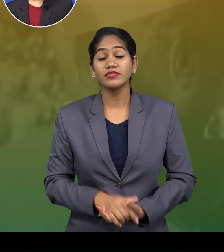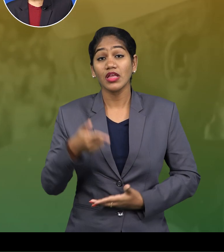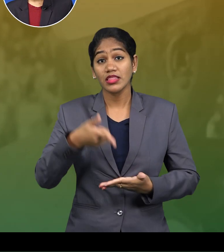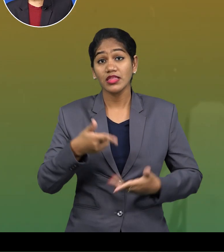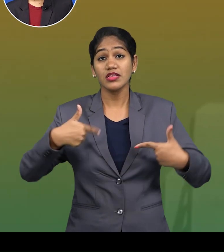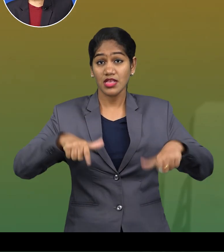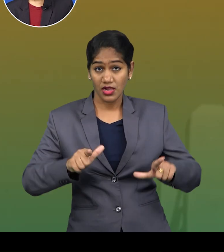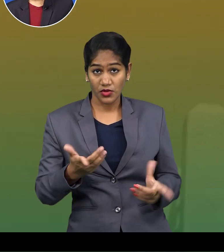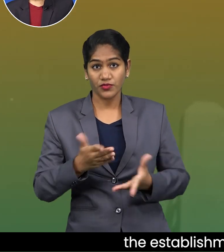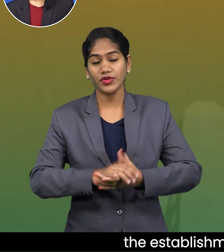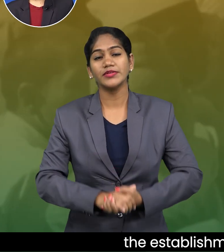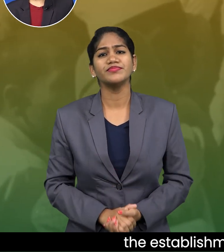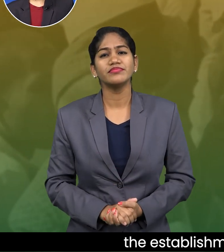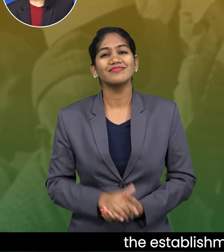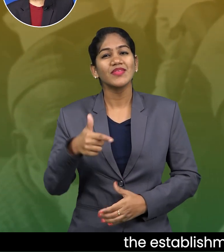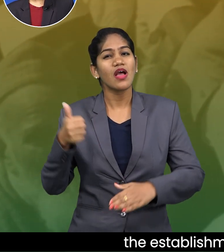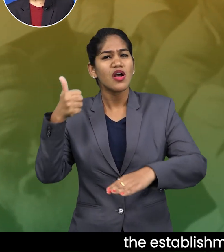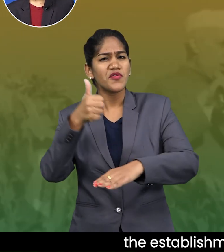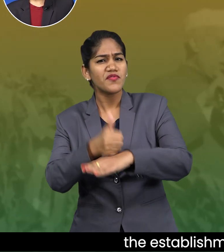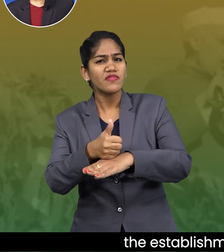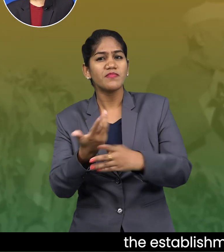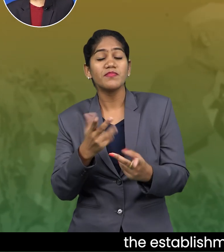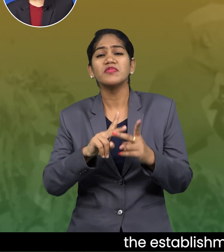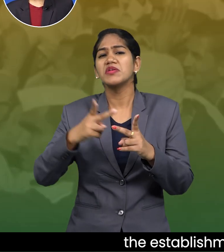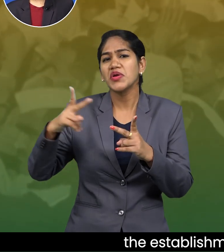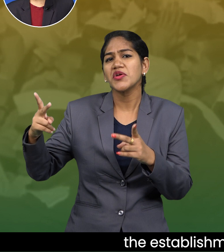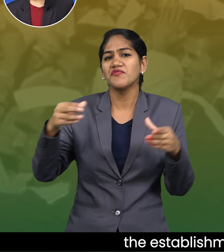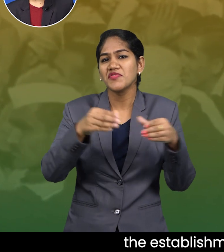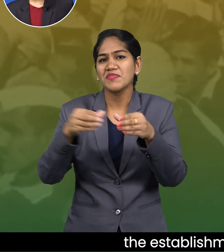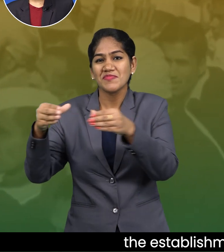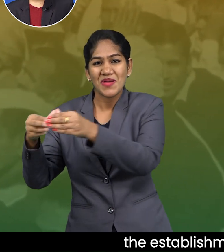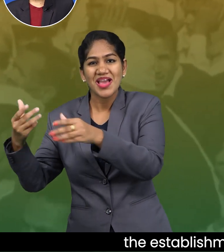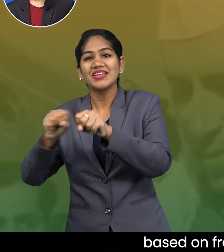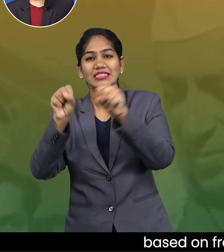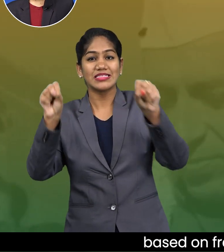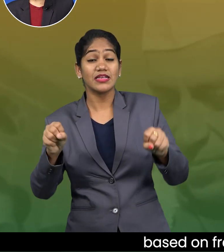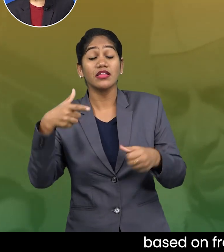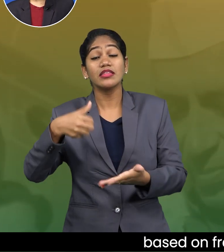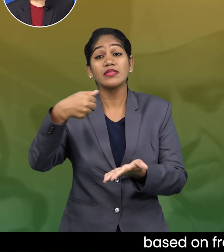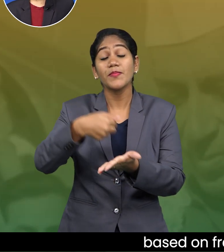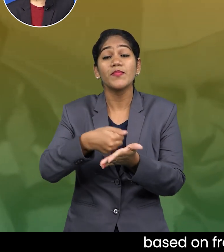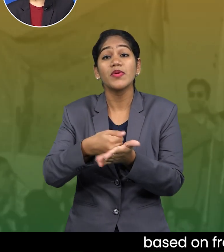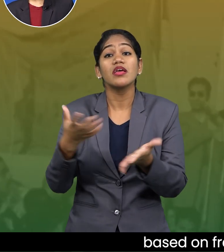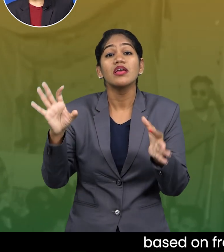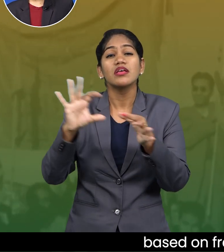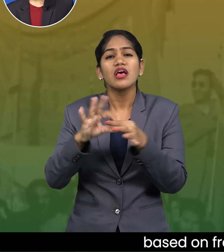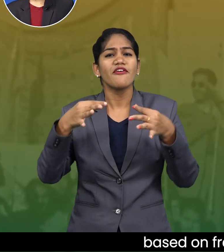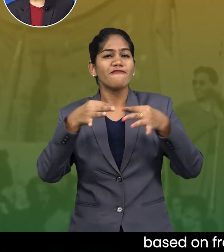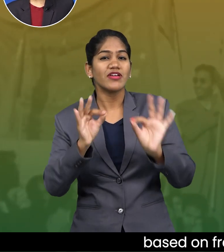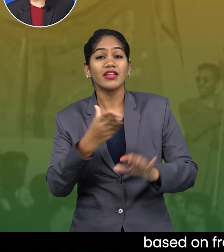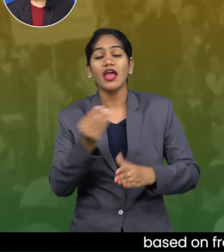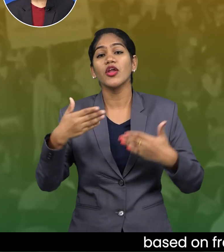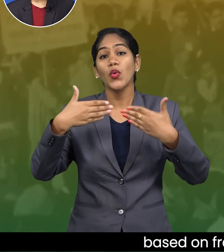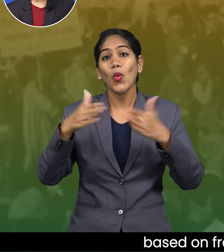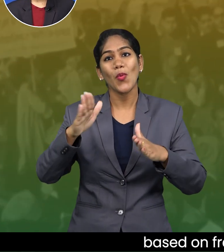This allowed the establishment of a multi-party system based on free and